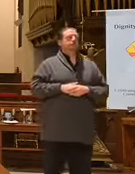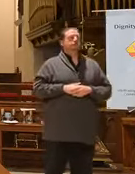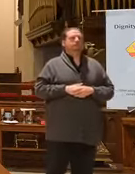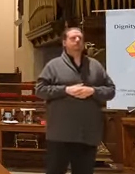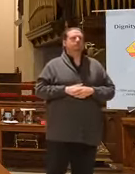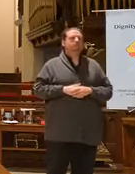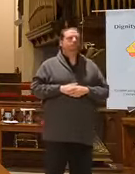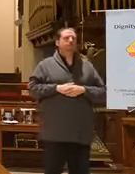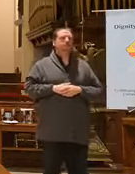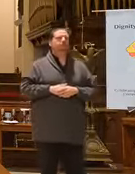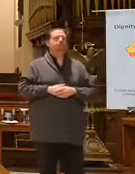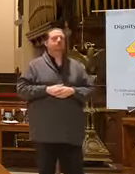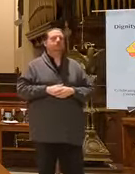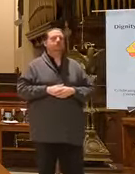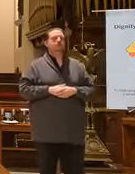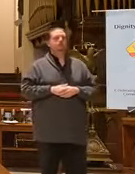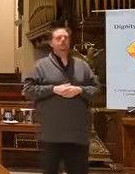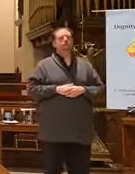our prayer.